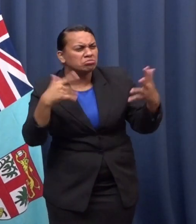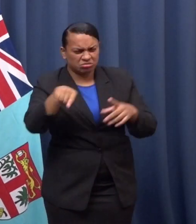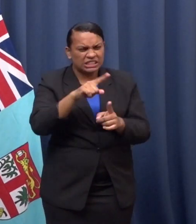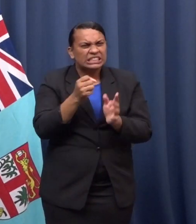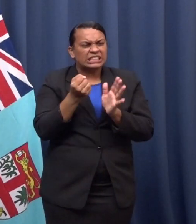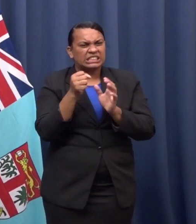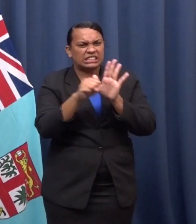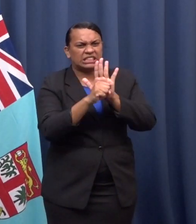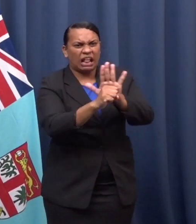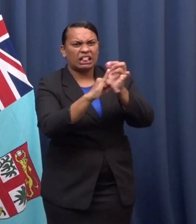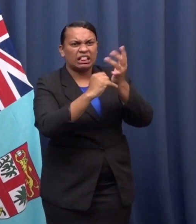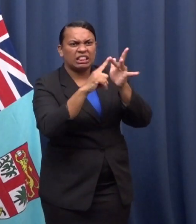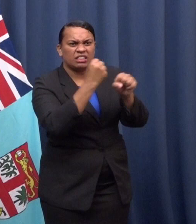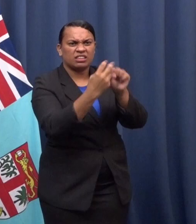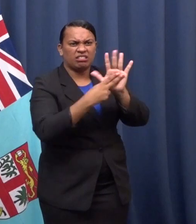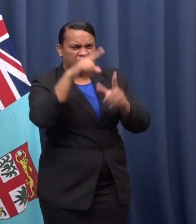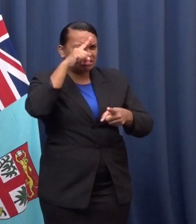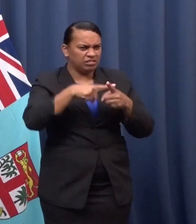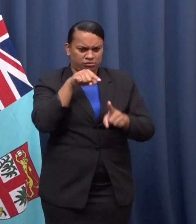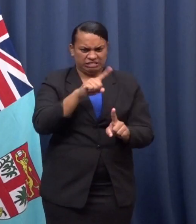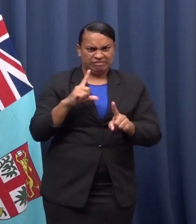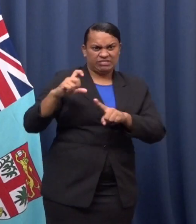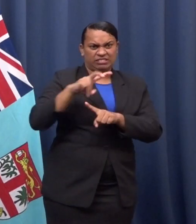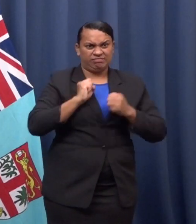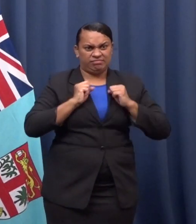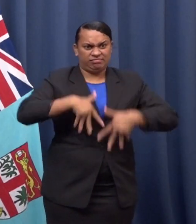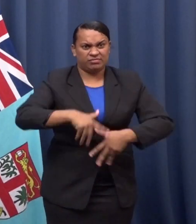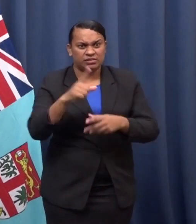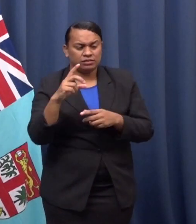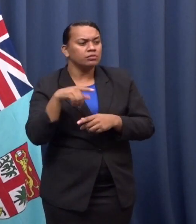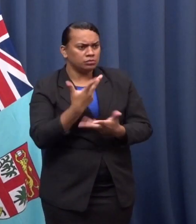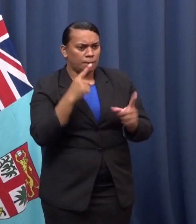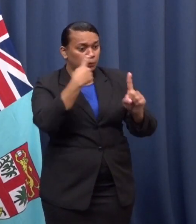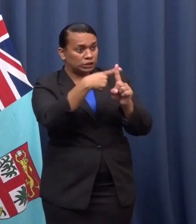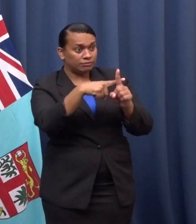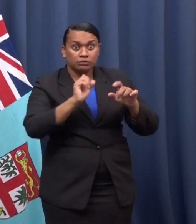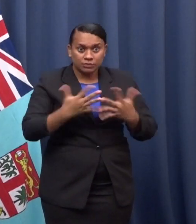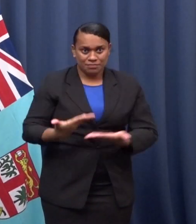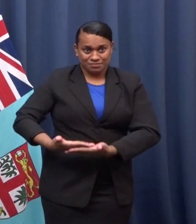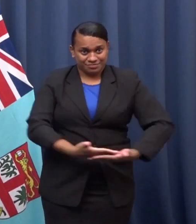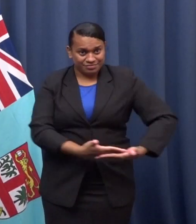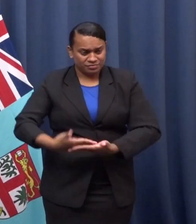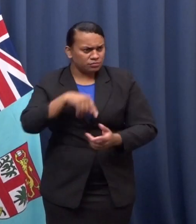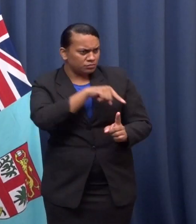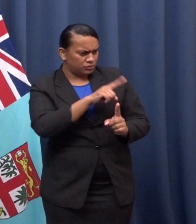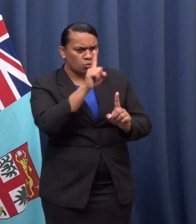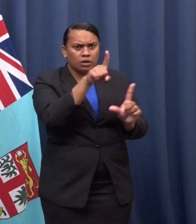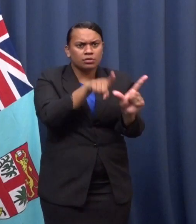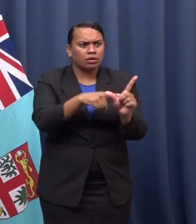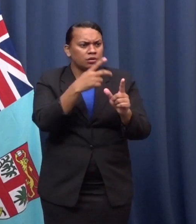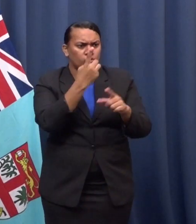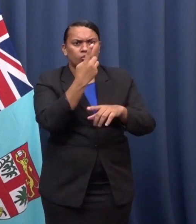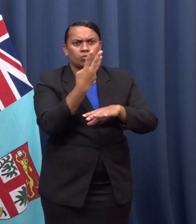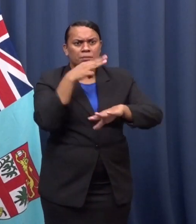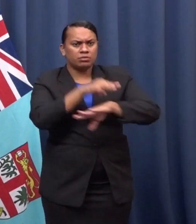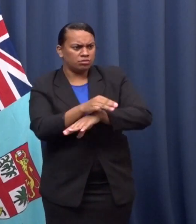of the first case tested positive, and now this little baby. So we will continue to keep this family under